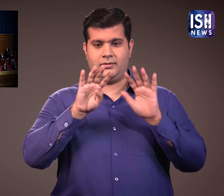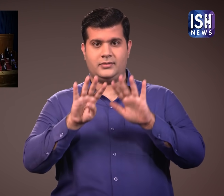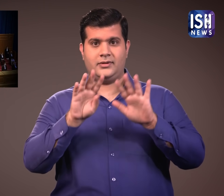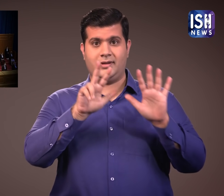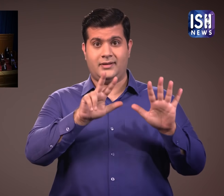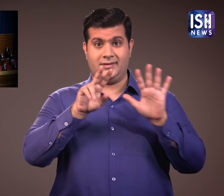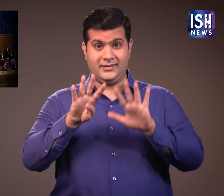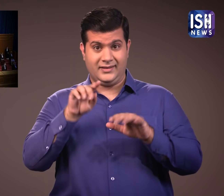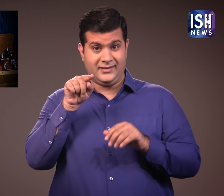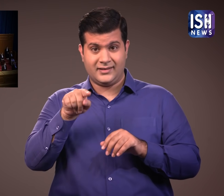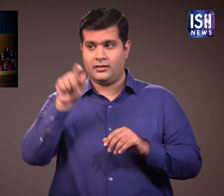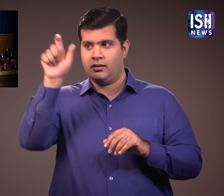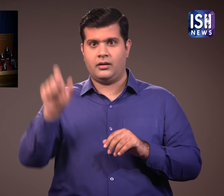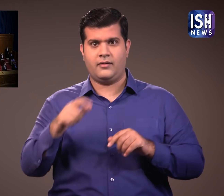Justice M. Fatima B. V.